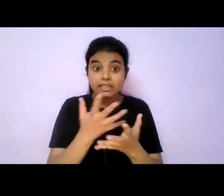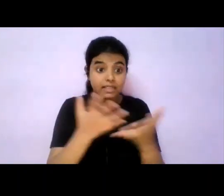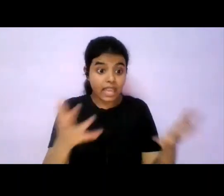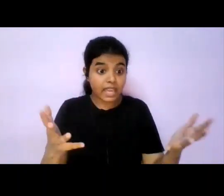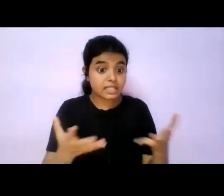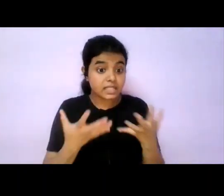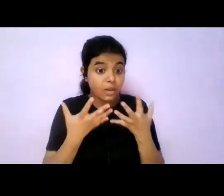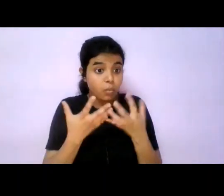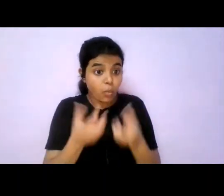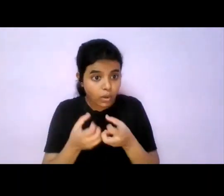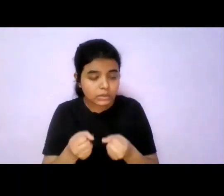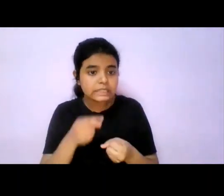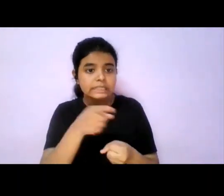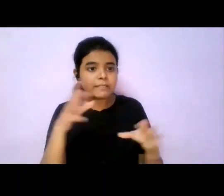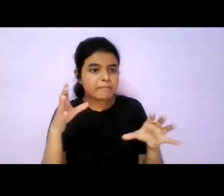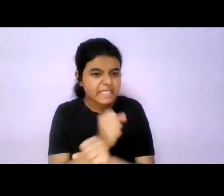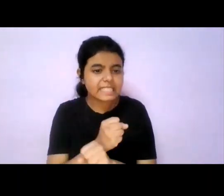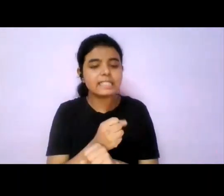we lack.